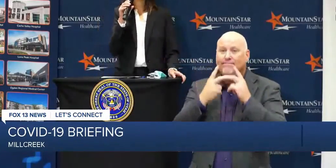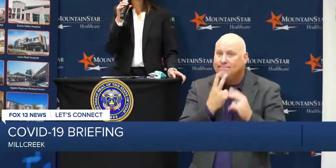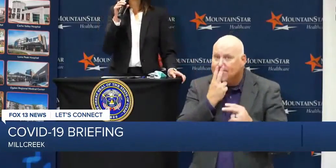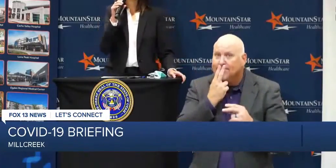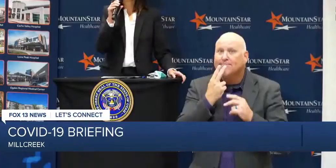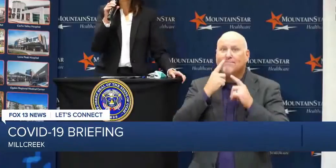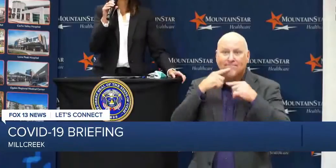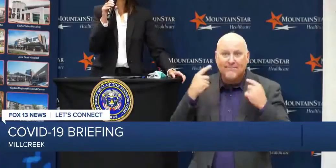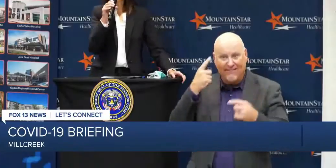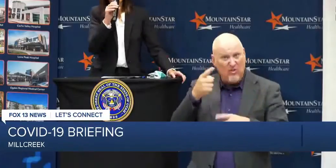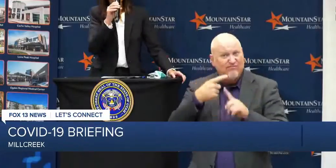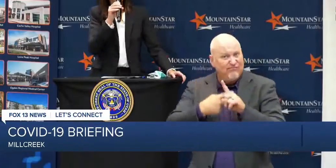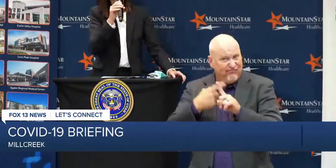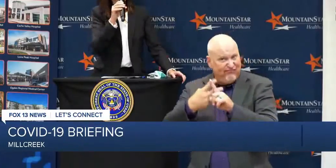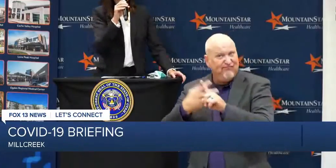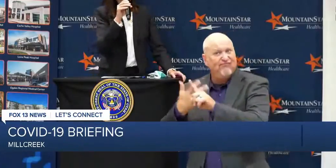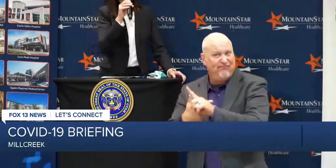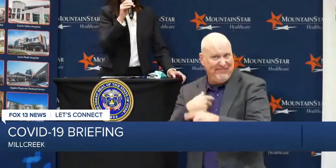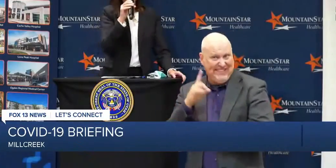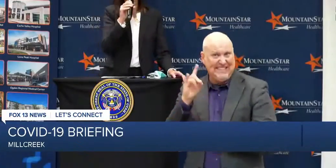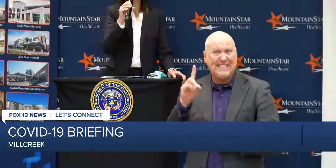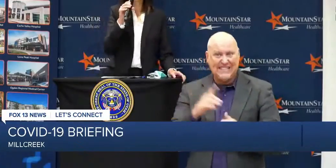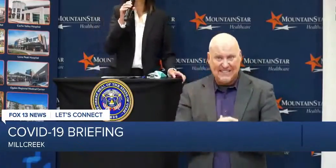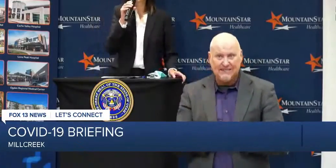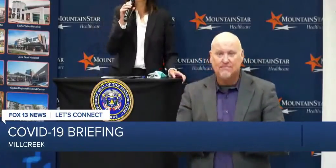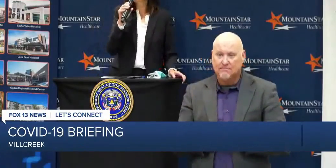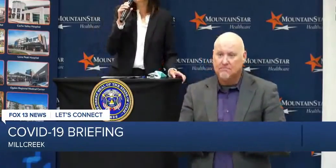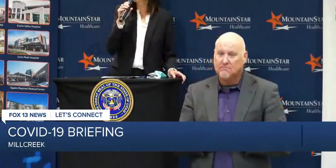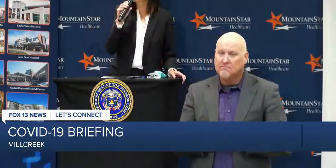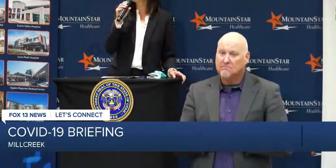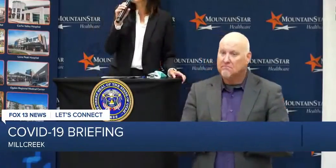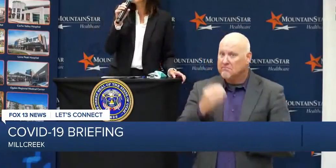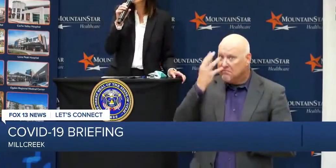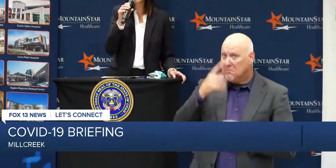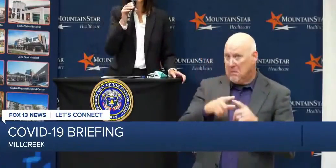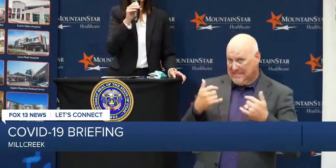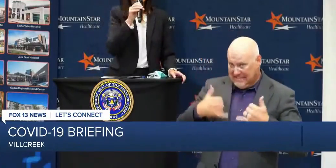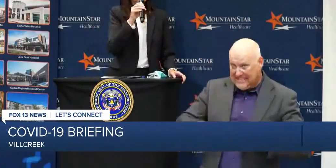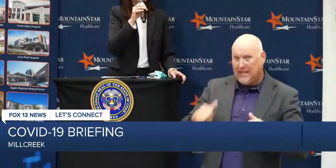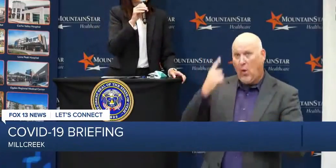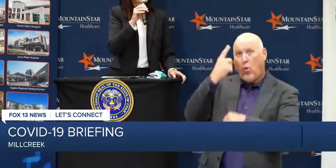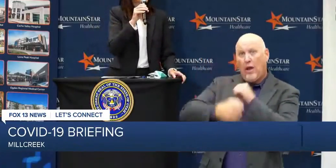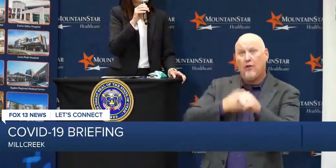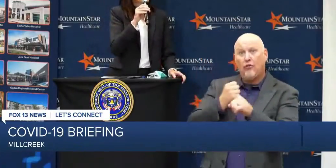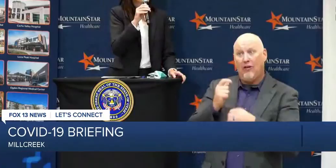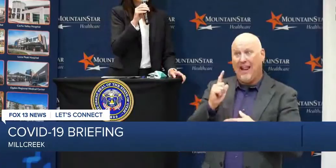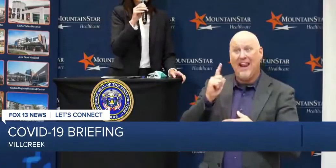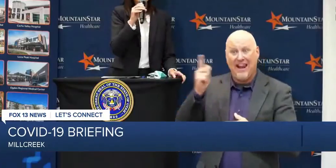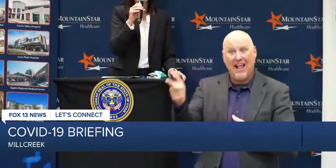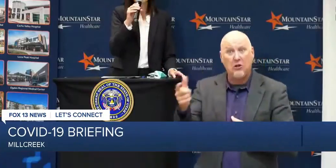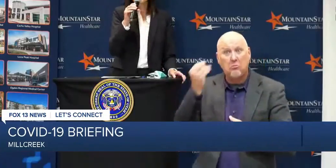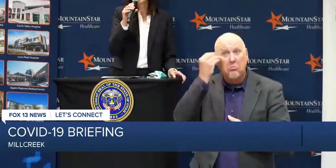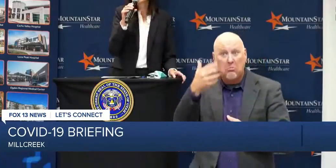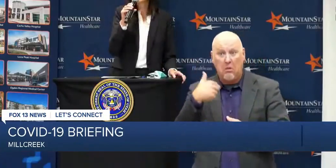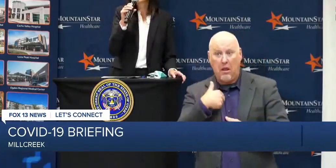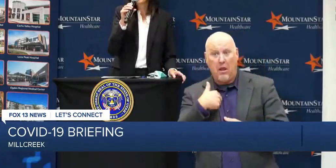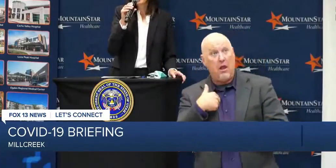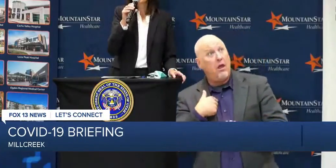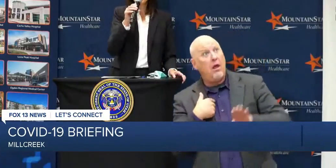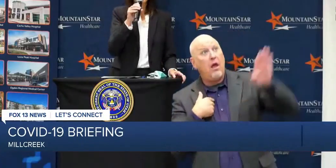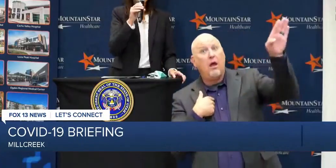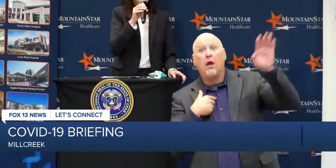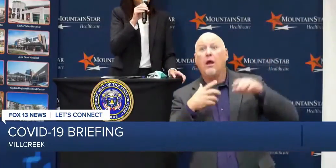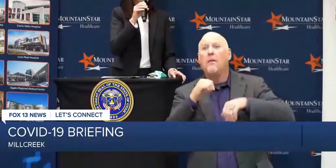from the effects. I have a really hard time going up hills. I still struggle with